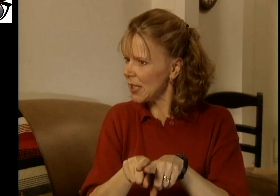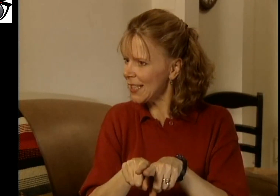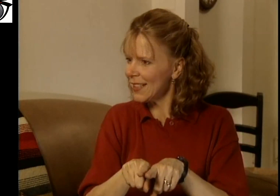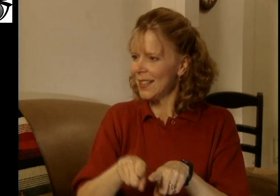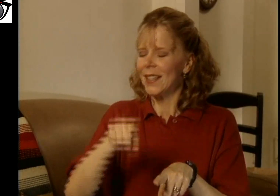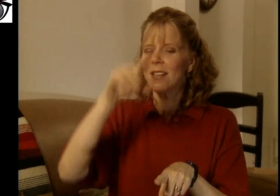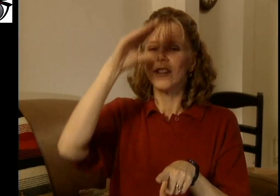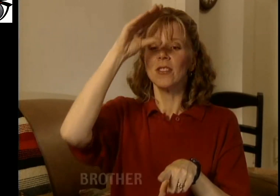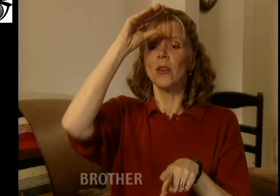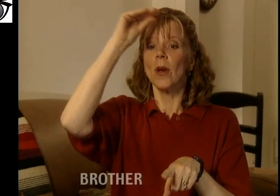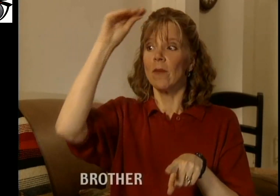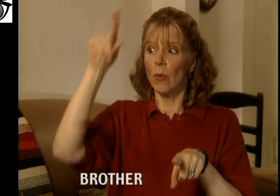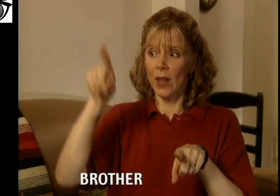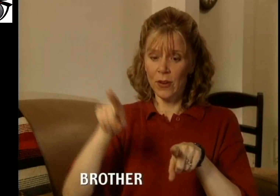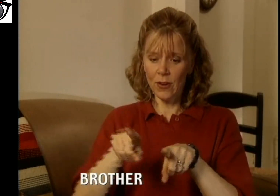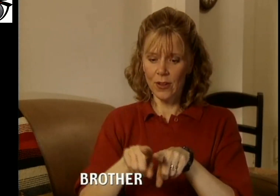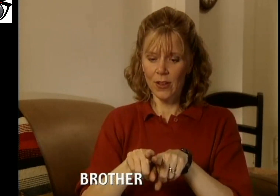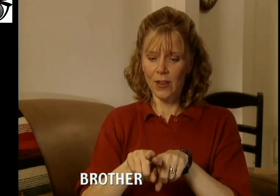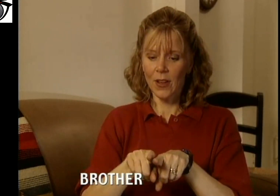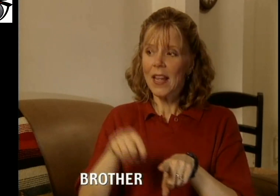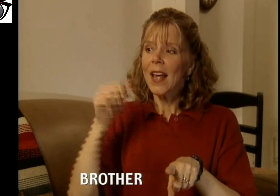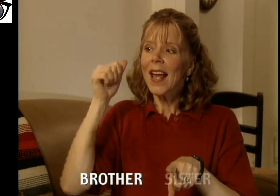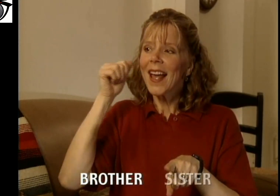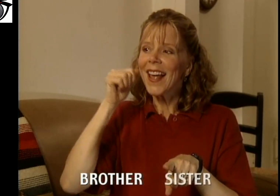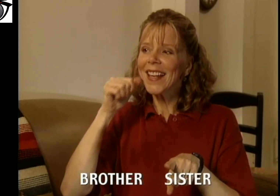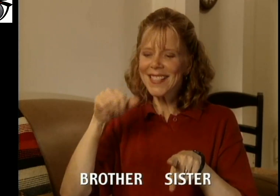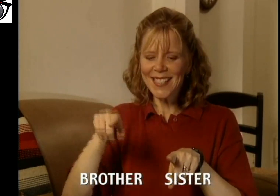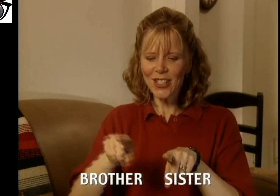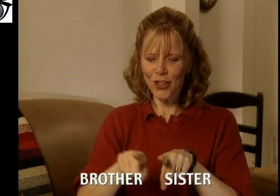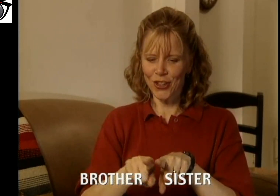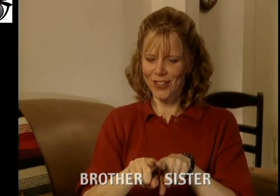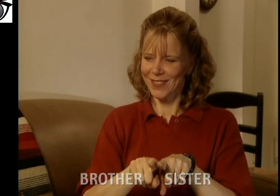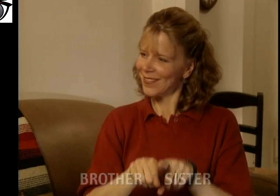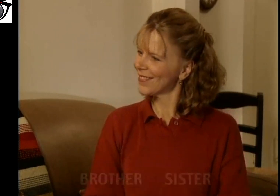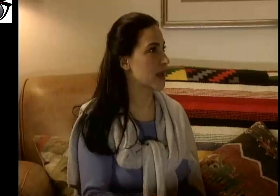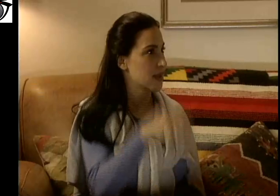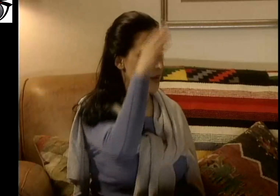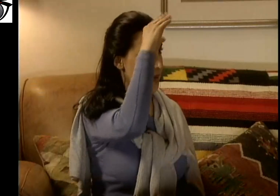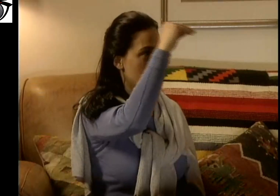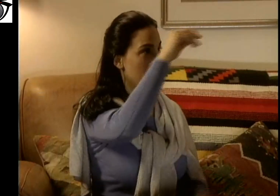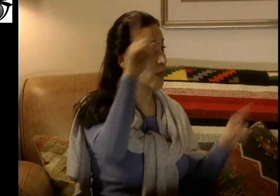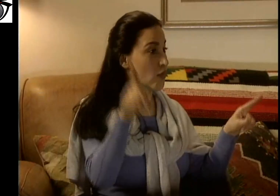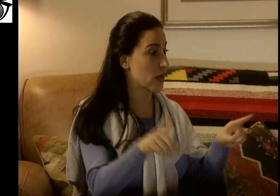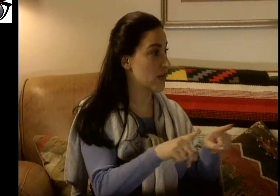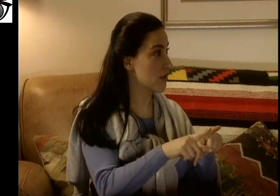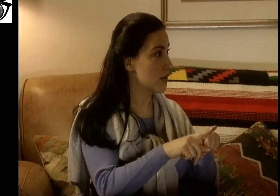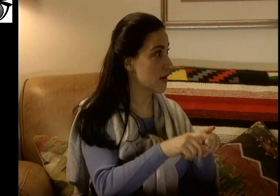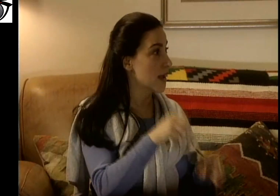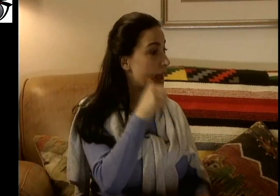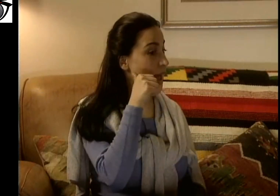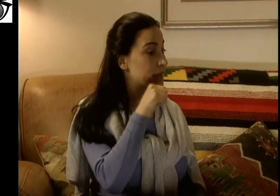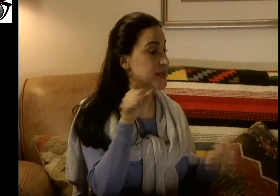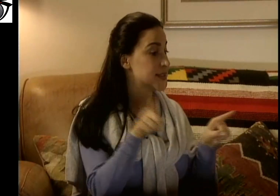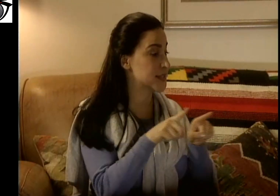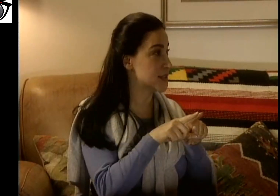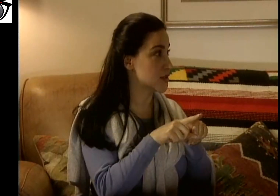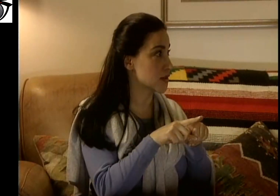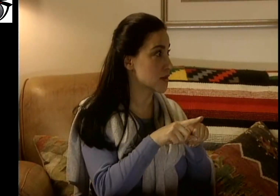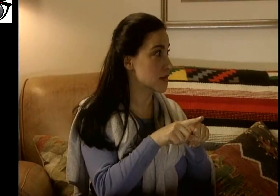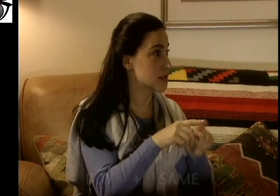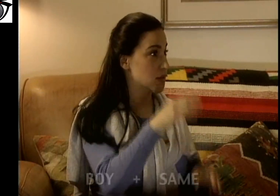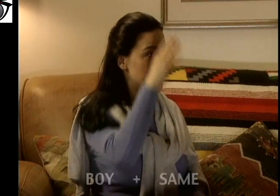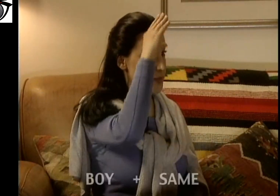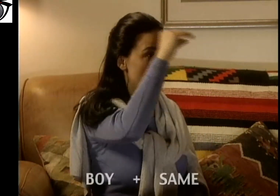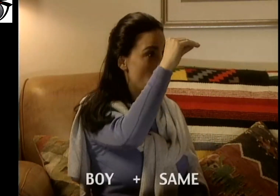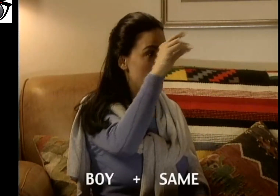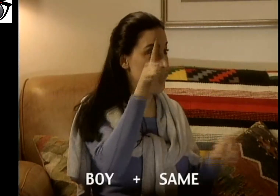same family. So you have brother and sister. Okay. Brother and